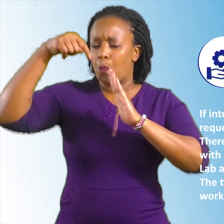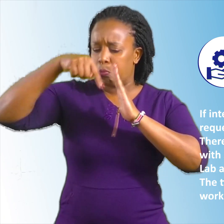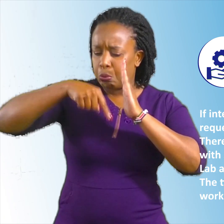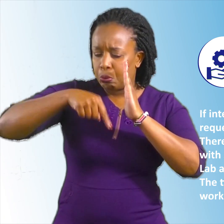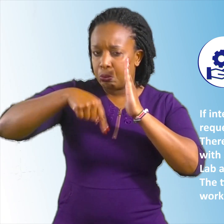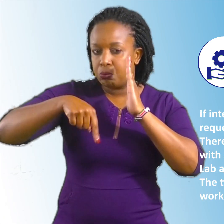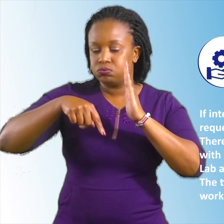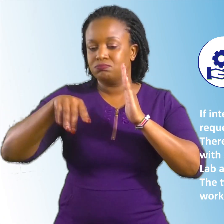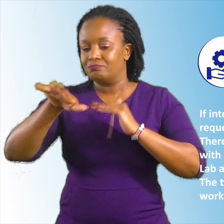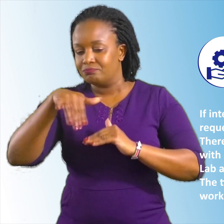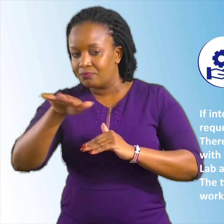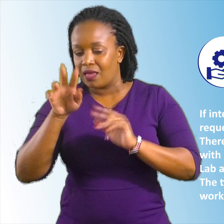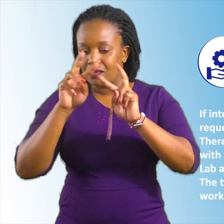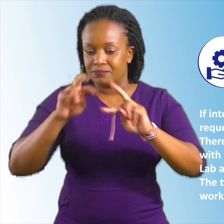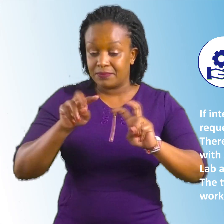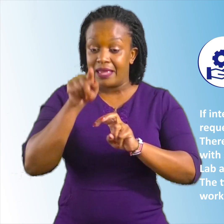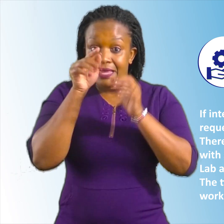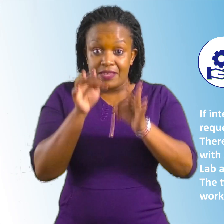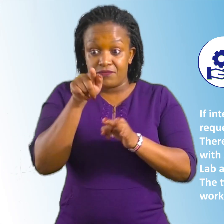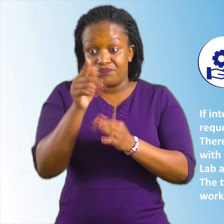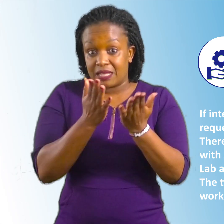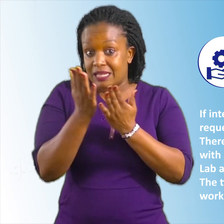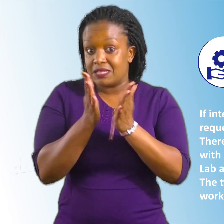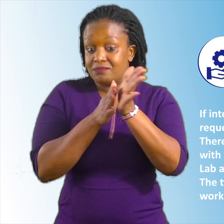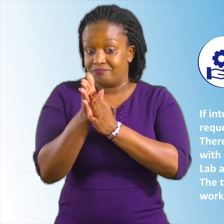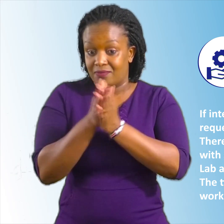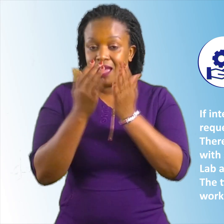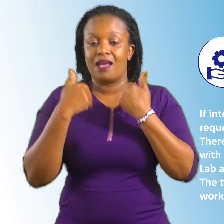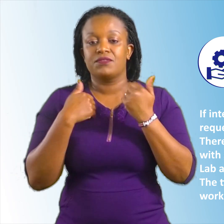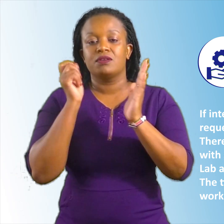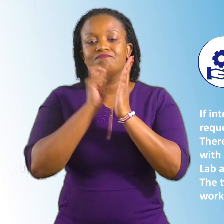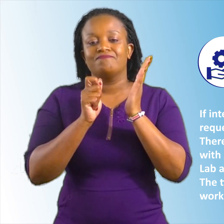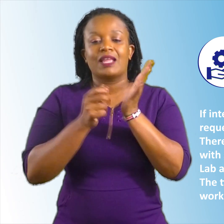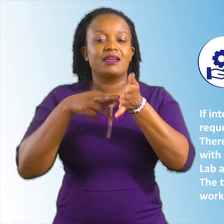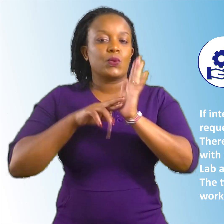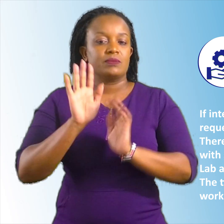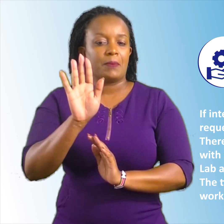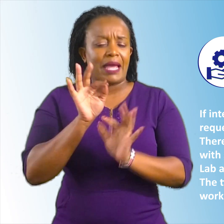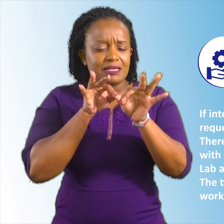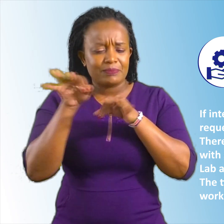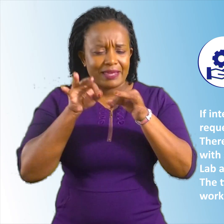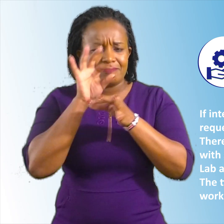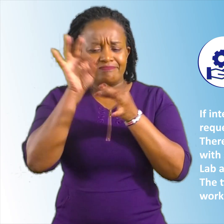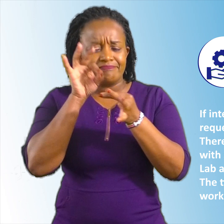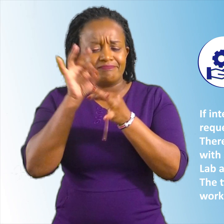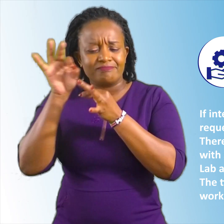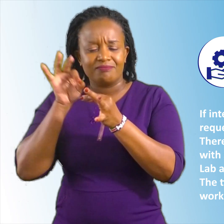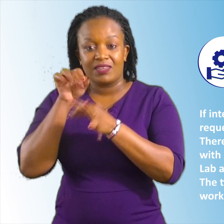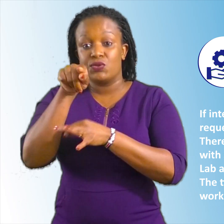the service you're interested in, please submit a written request outlining the specifics of your